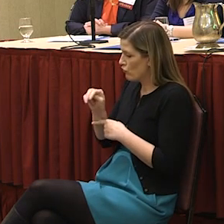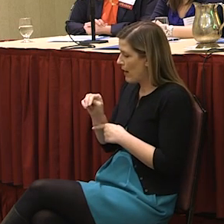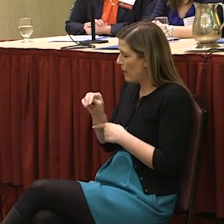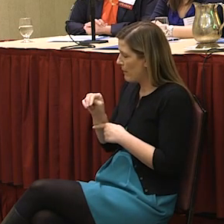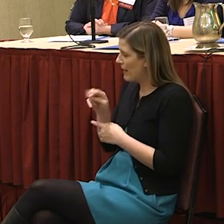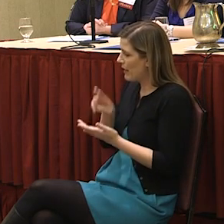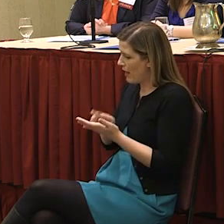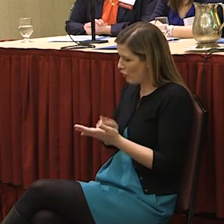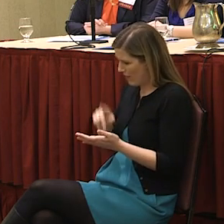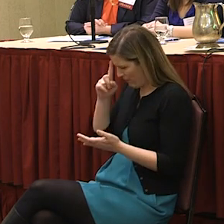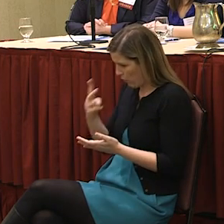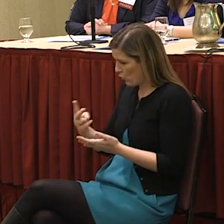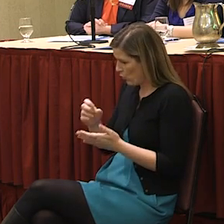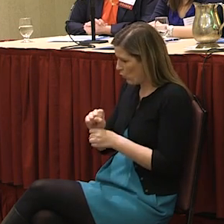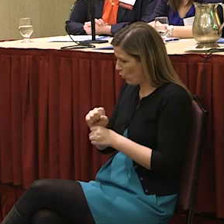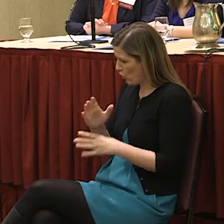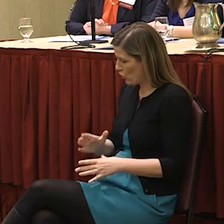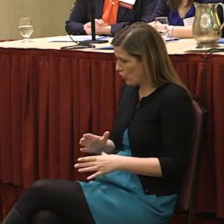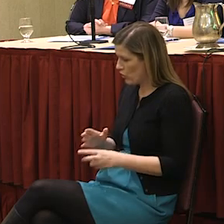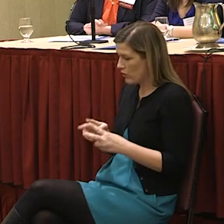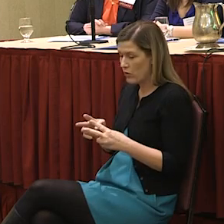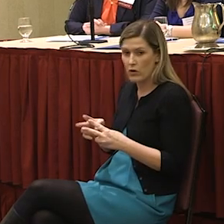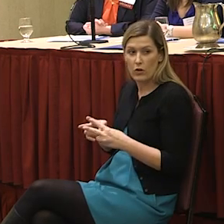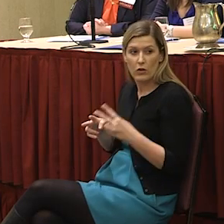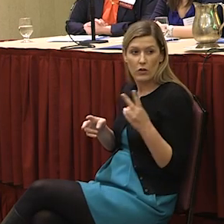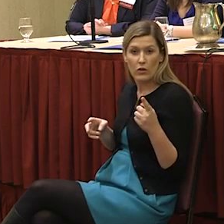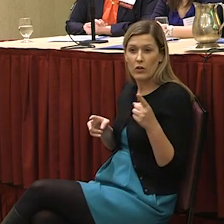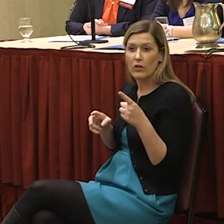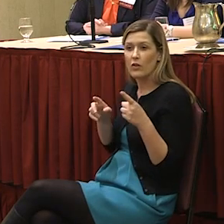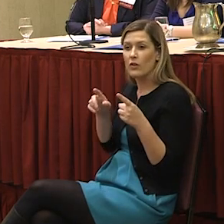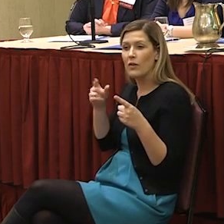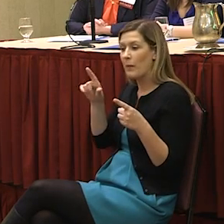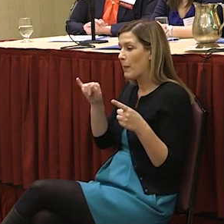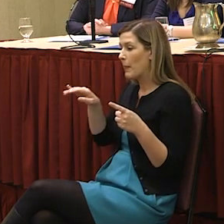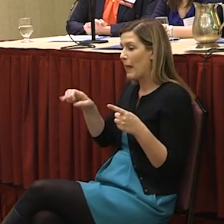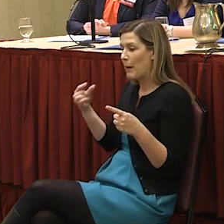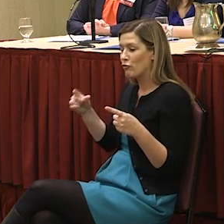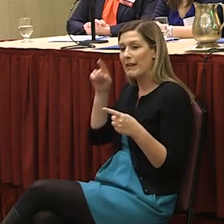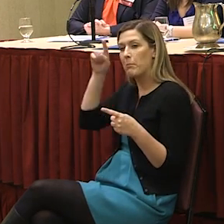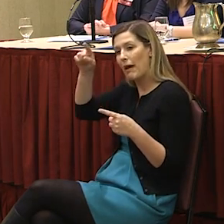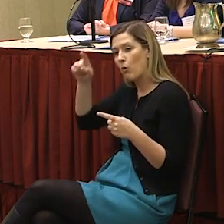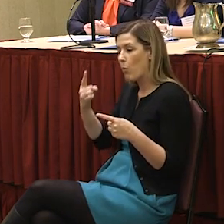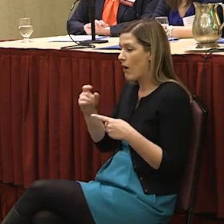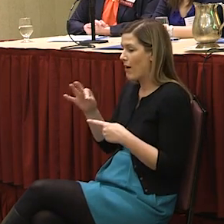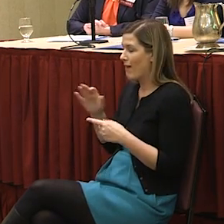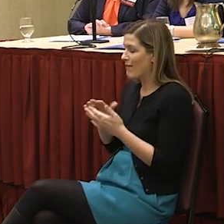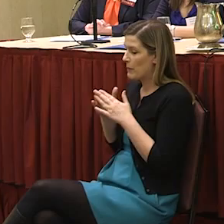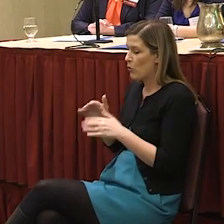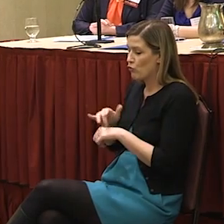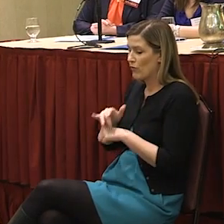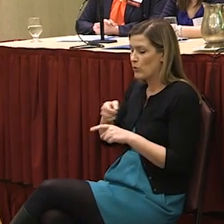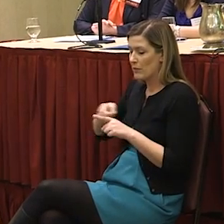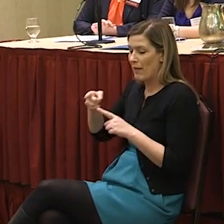those 2 workers. And I have to say, Margot Pyers, line reading in the back row, is one of our community resource